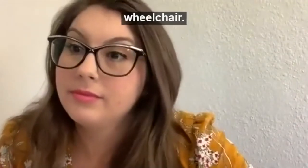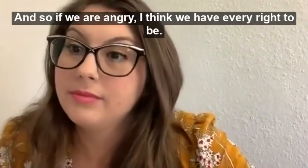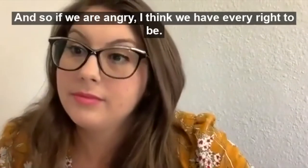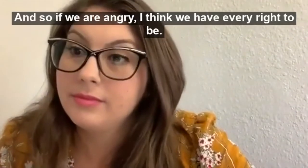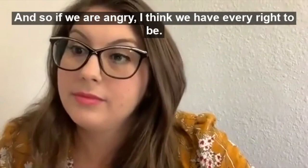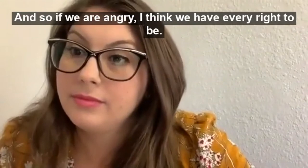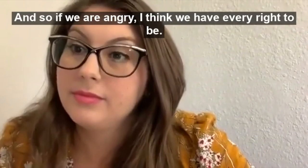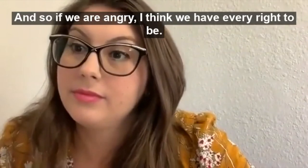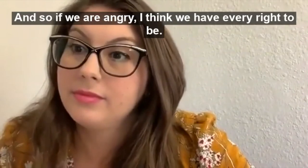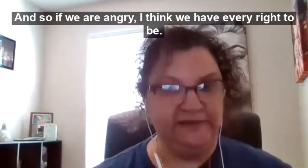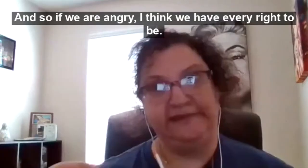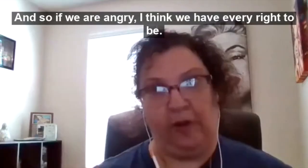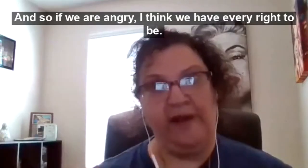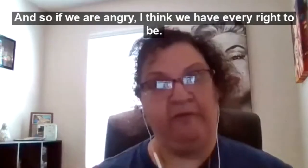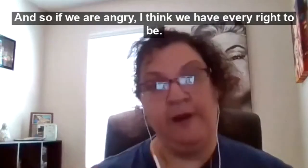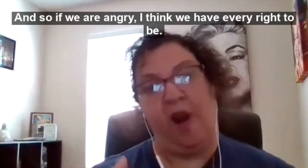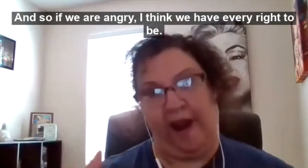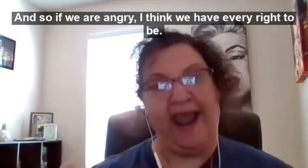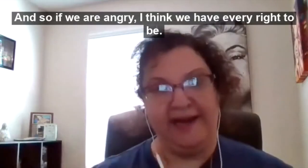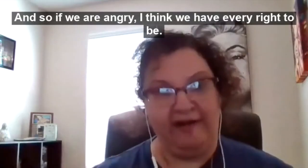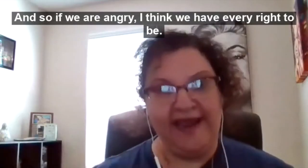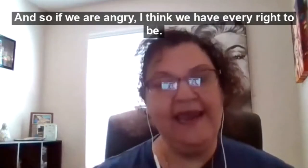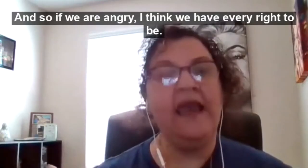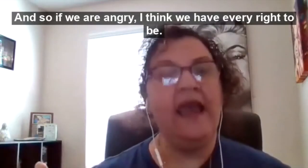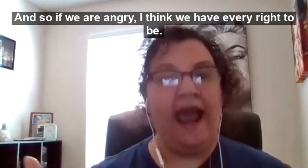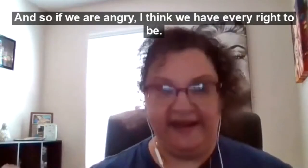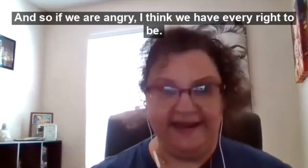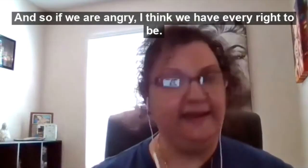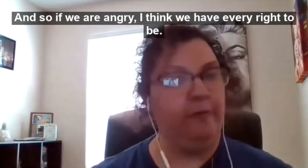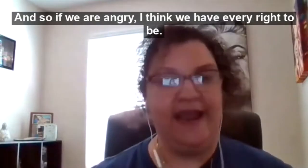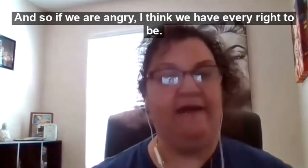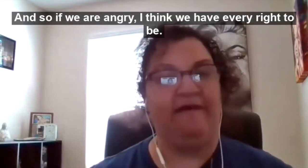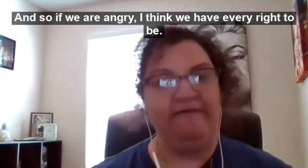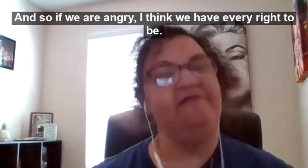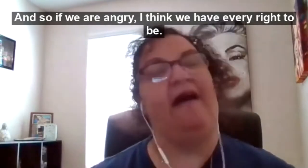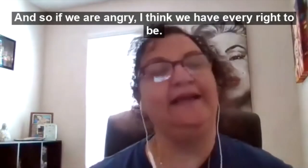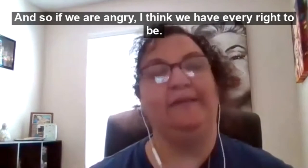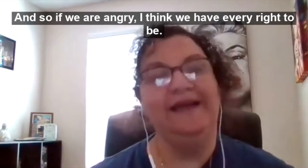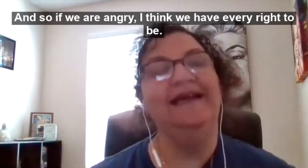wheelchair. And so if we are angry, I think we have every right to be.